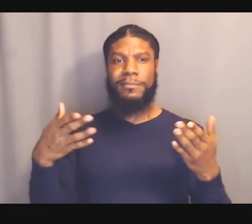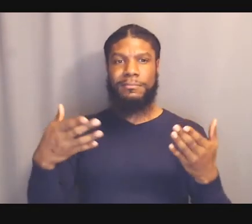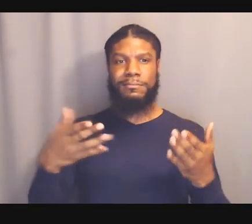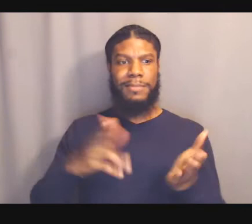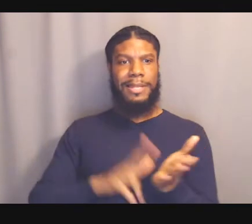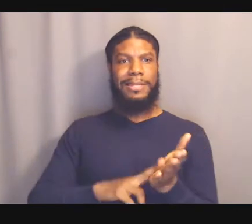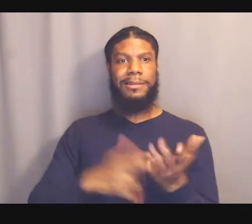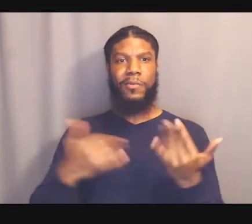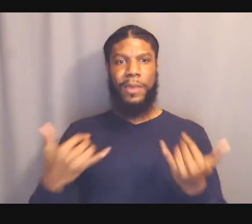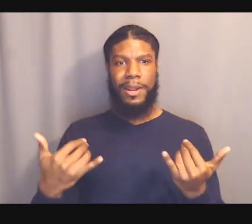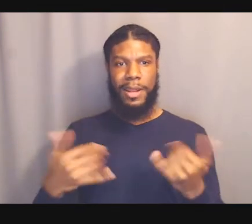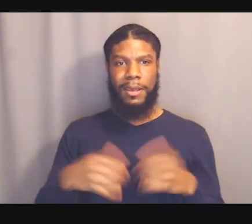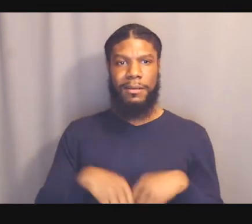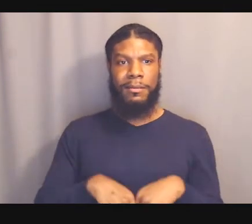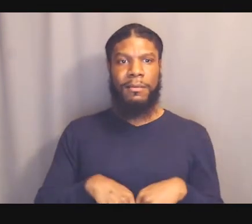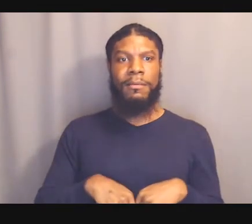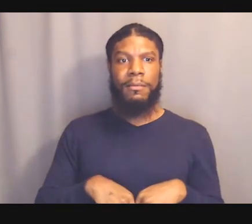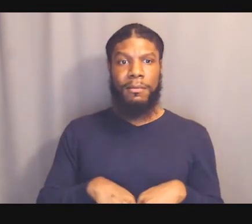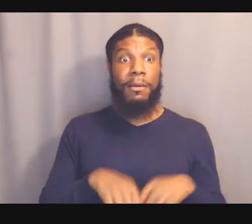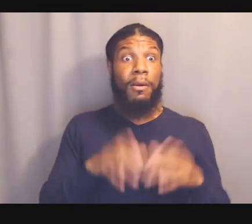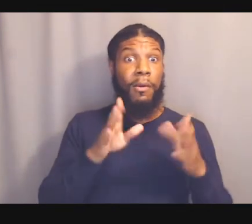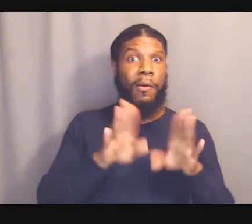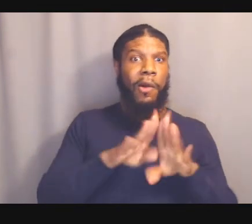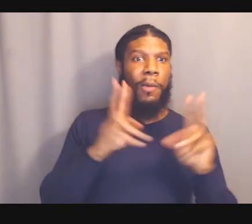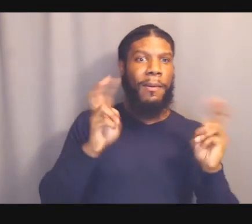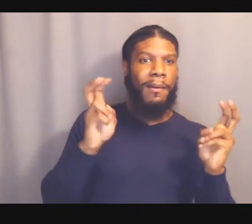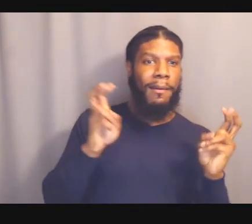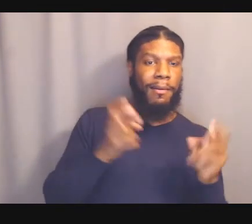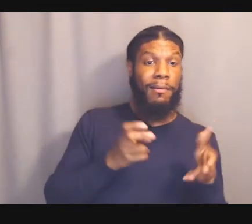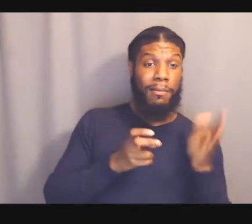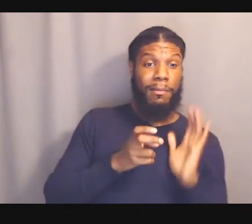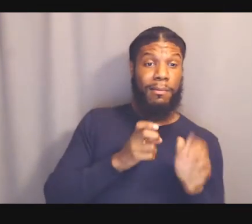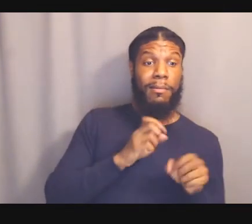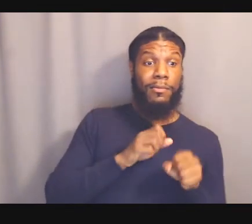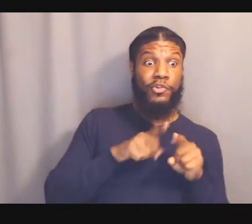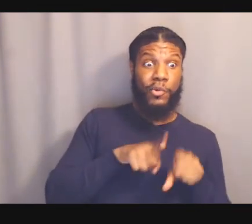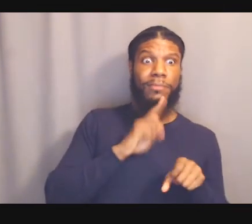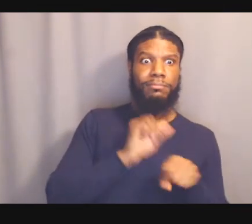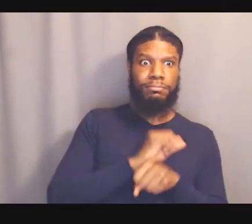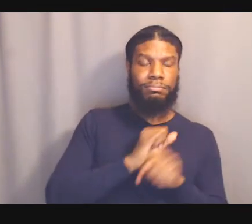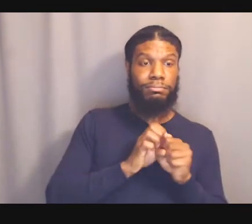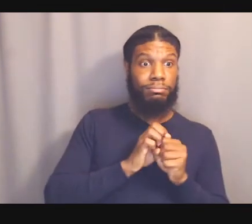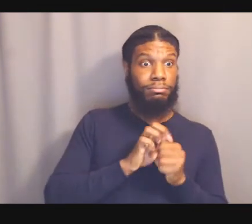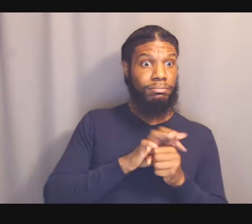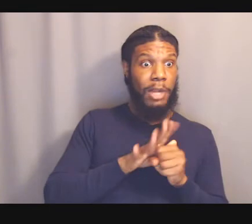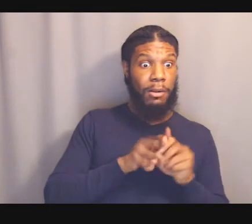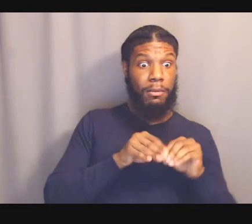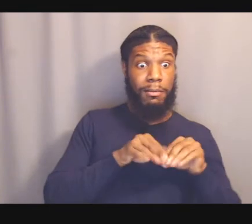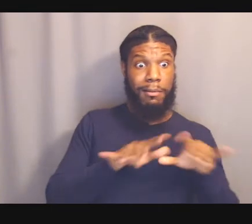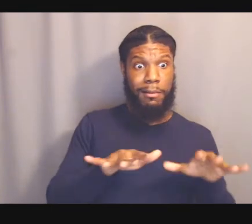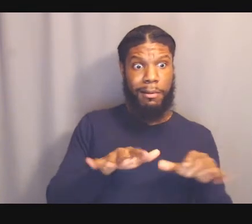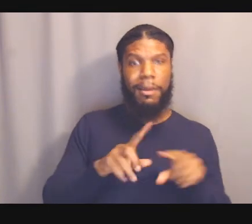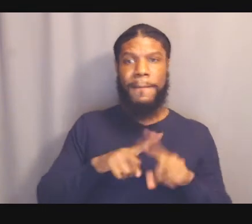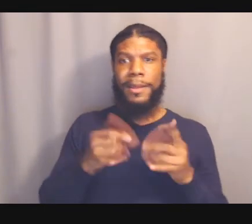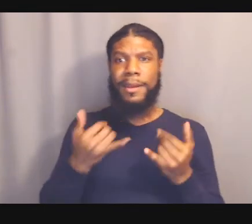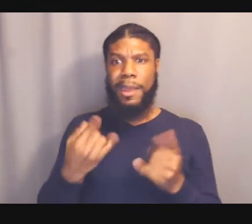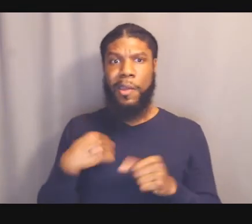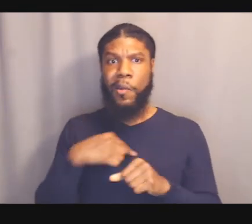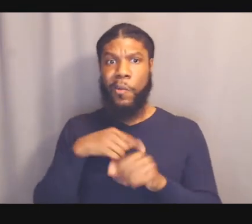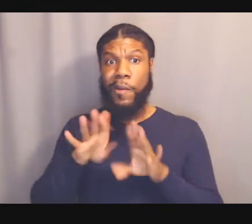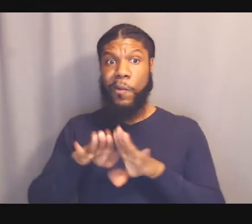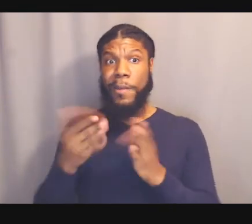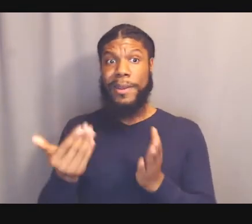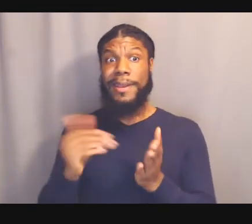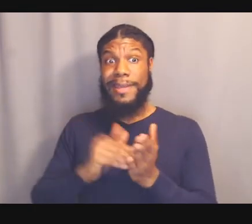lease and pandemic lease were two different things. But now that we're opened up, we now have to resume paying opened